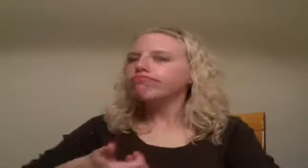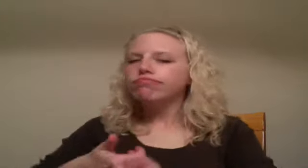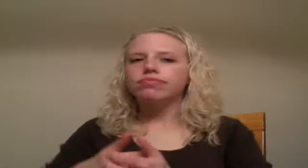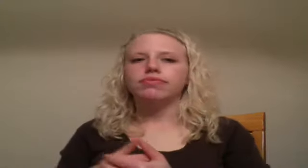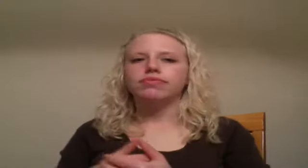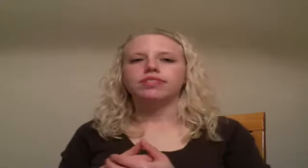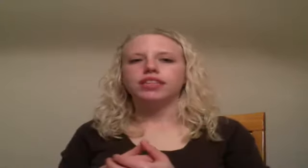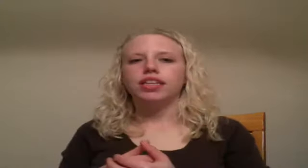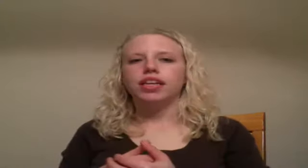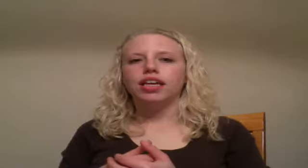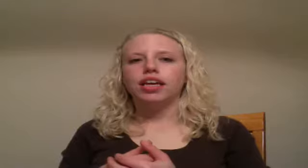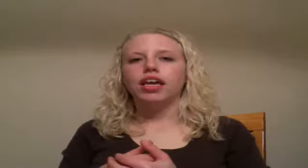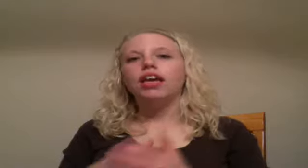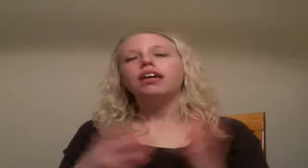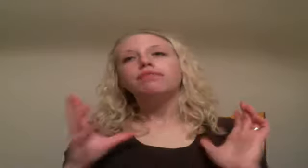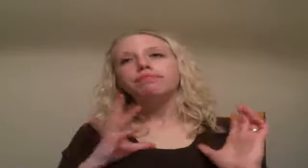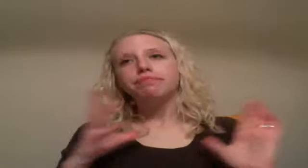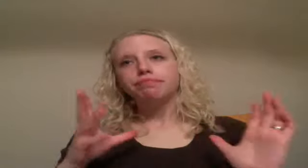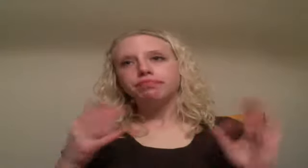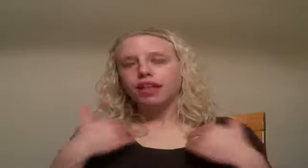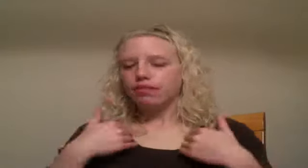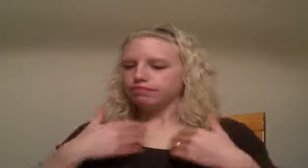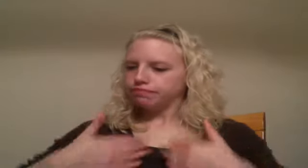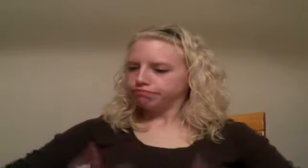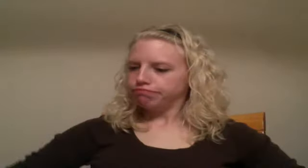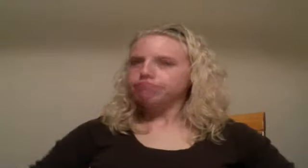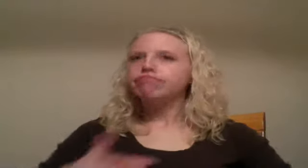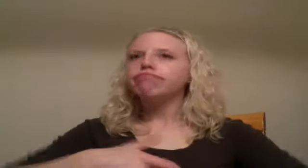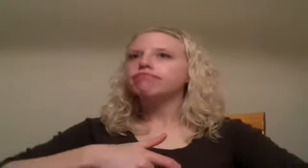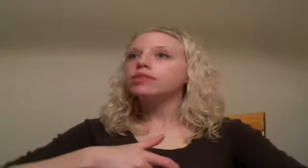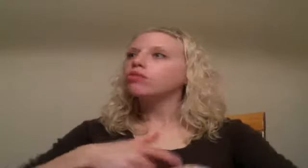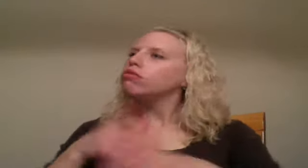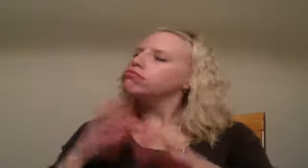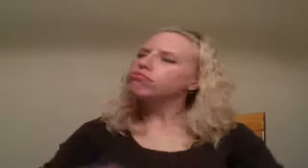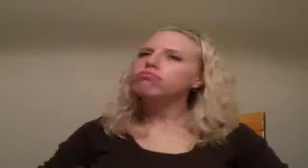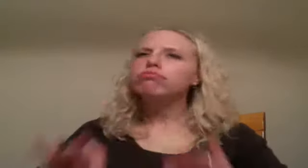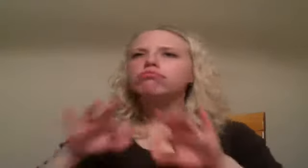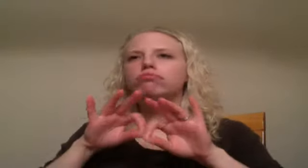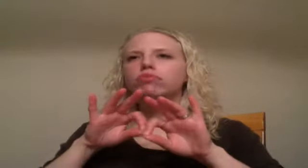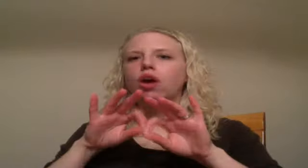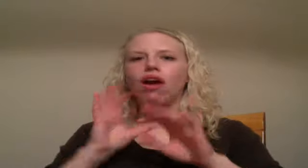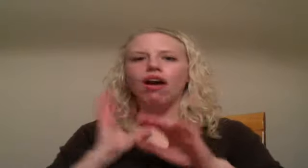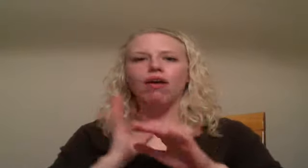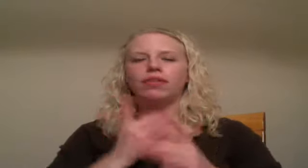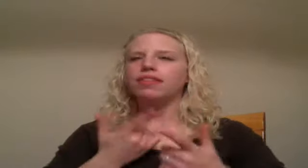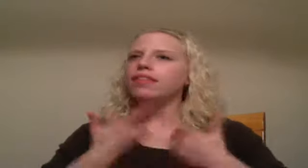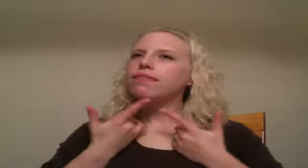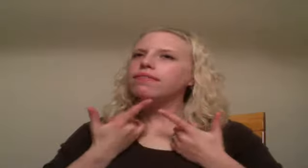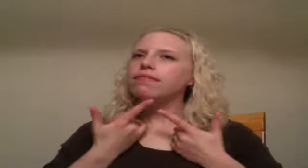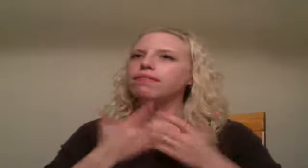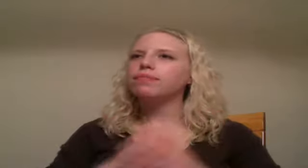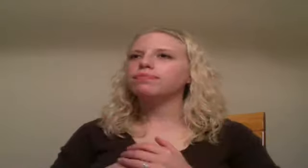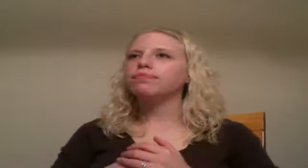body clock, and it turns out that it's incredibly important in our lives. It's a huge driver for culture, and I think that it's the